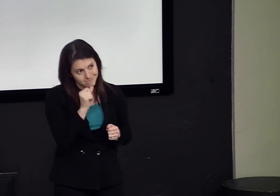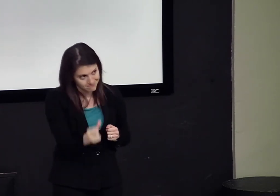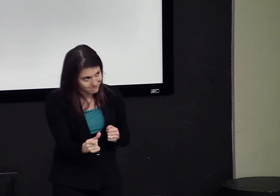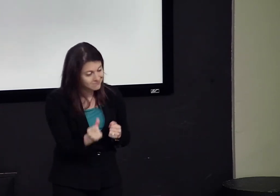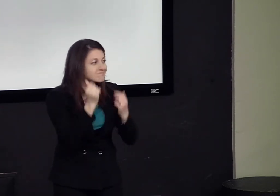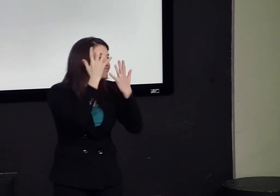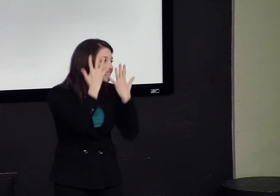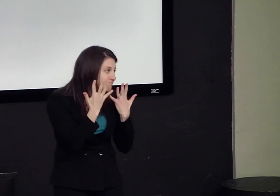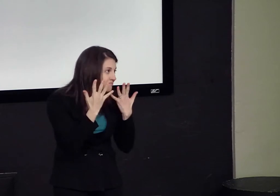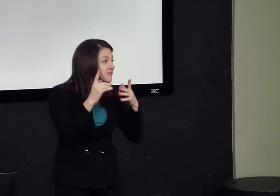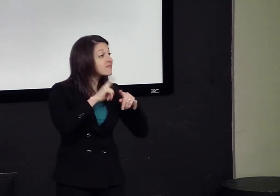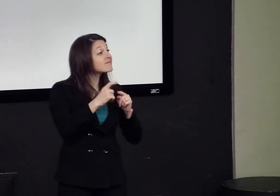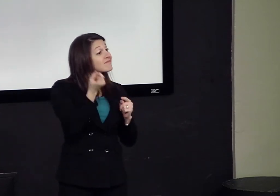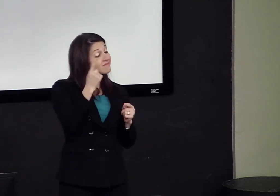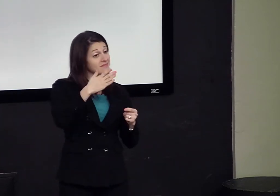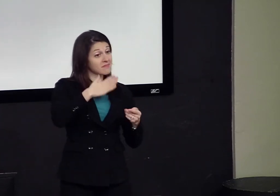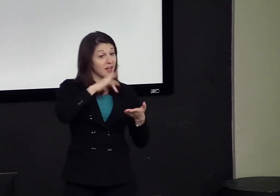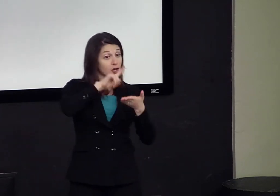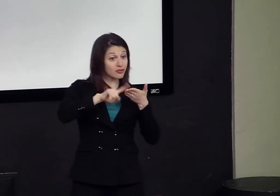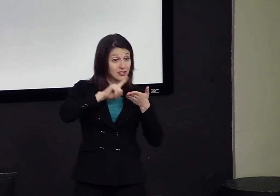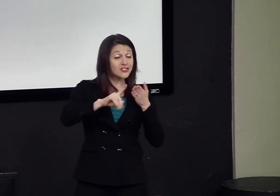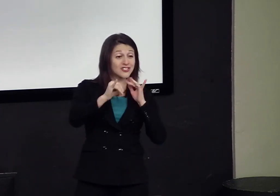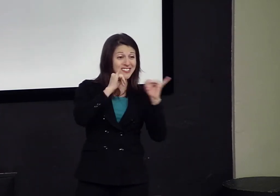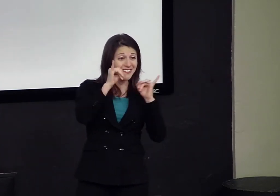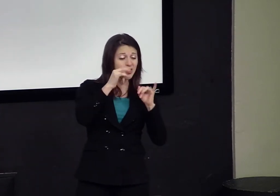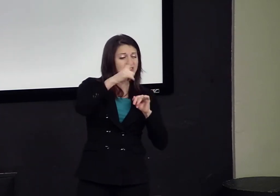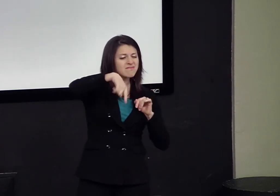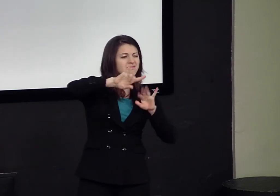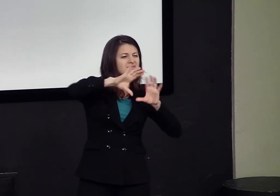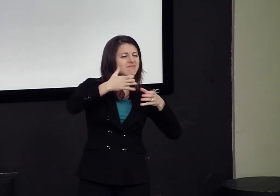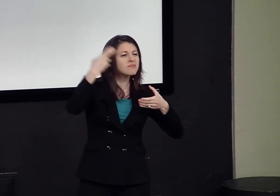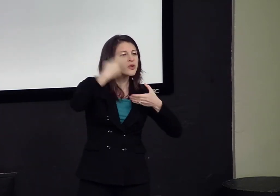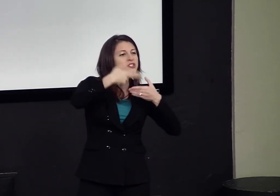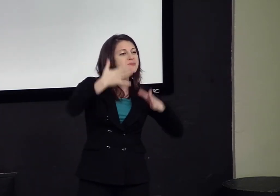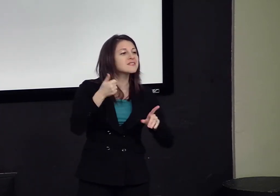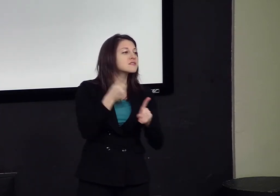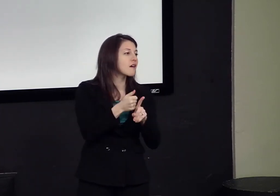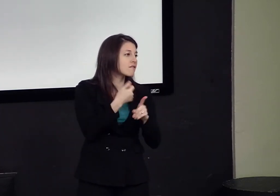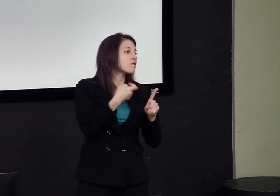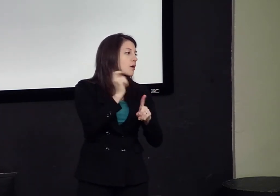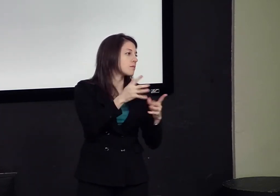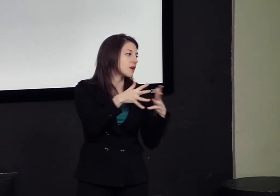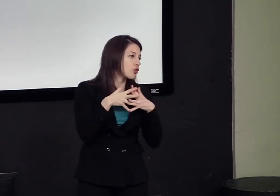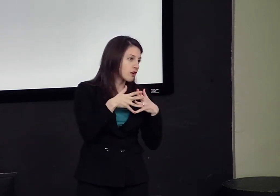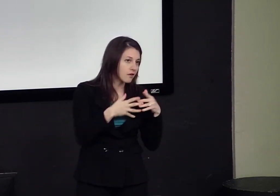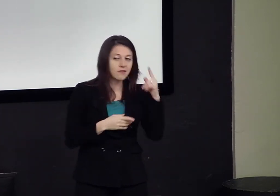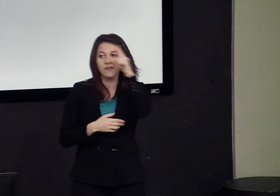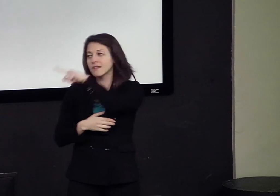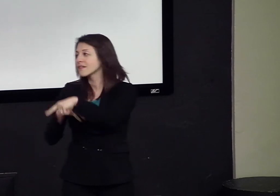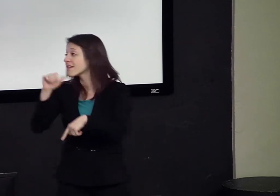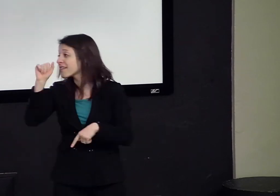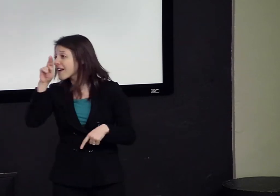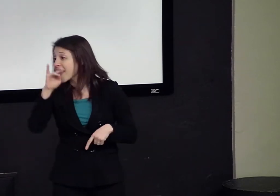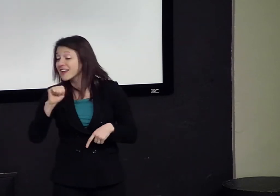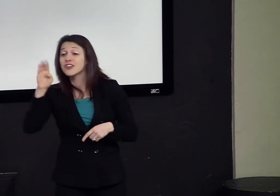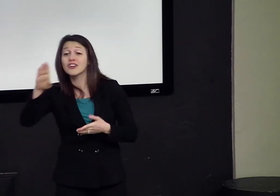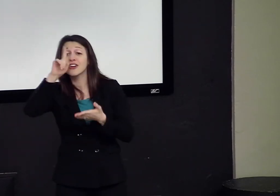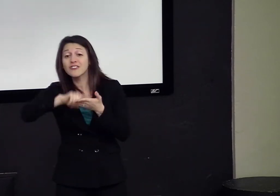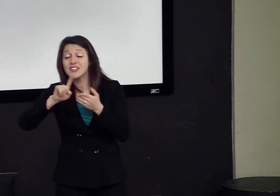And unfortunately, we didn't focus on what's happening internationally. The interviews that I had done were participants who are here